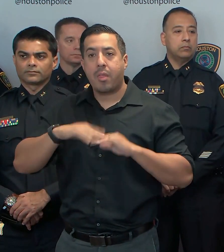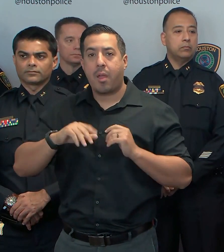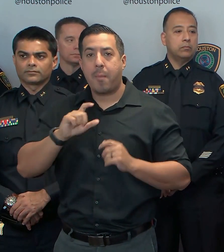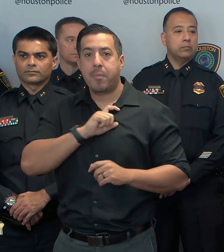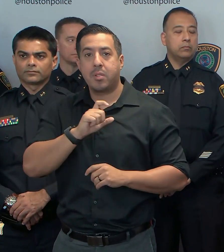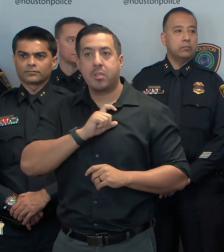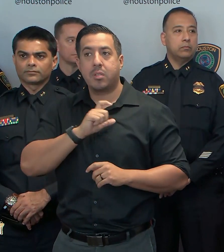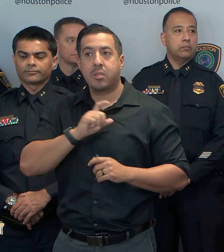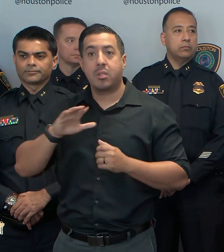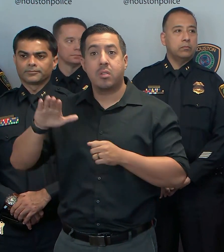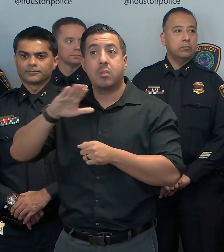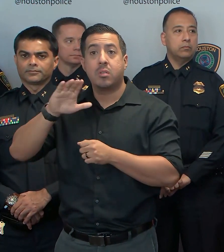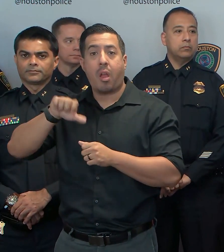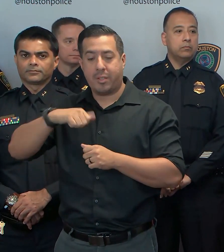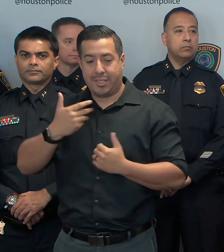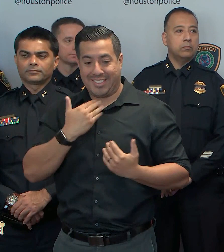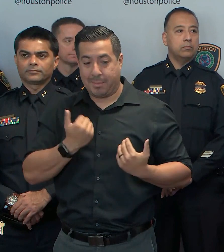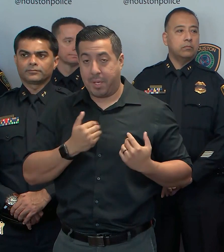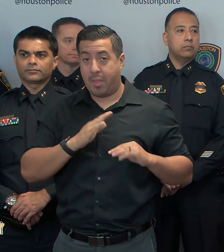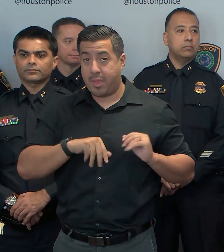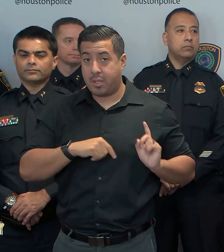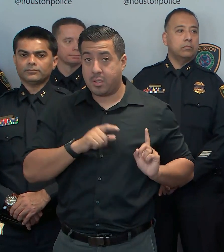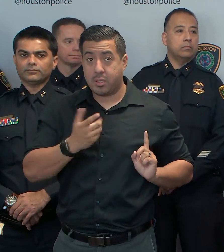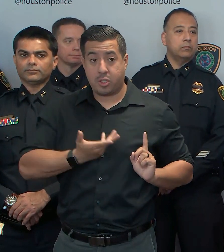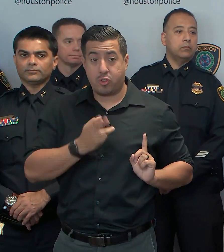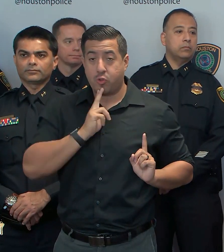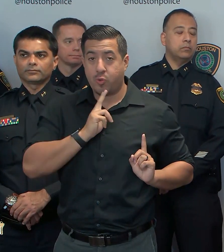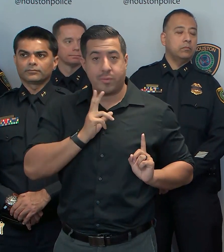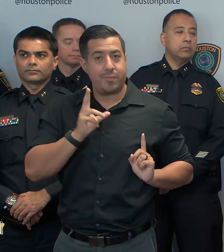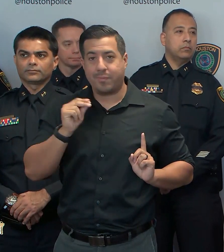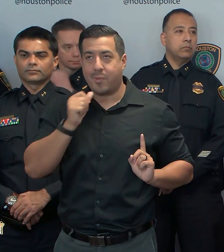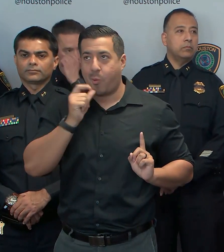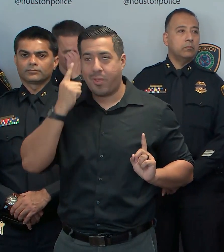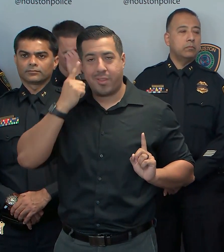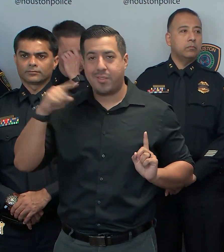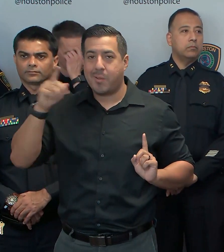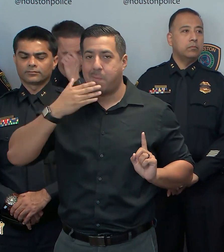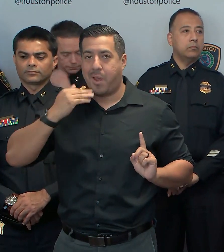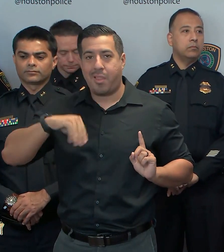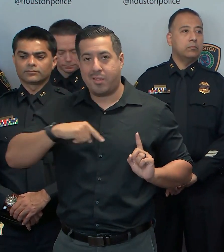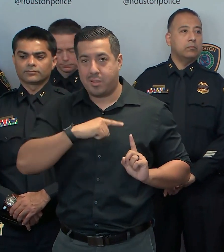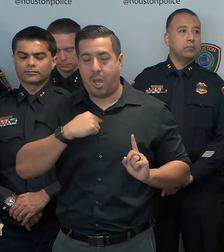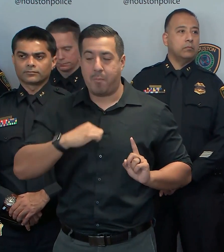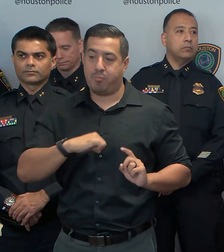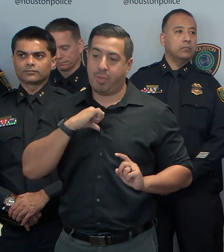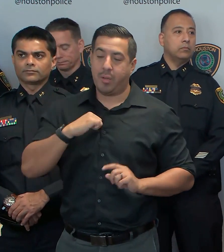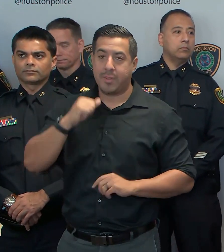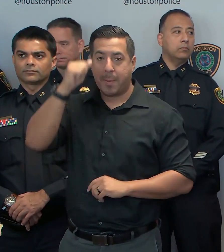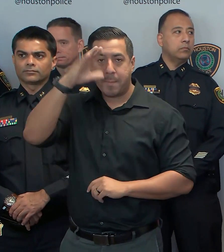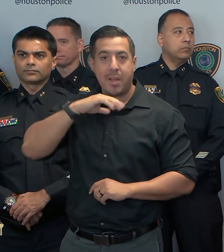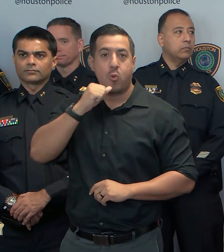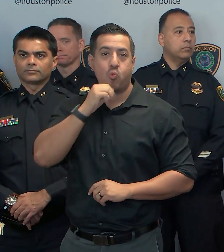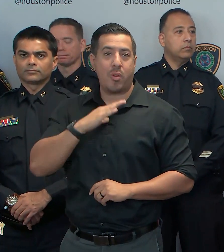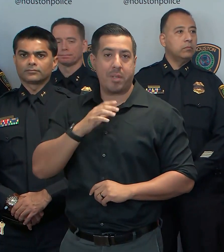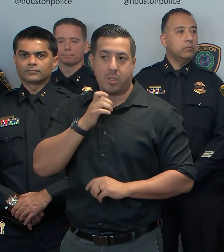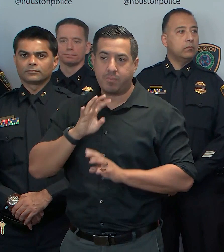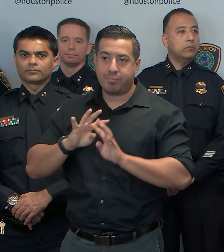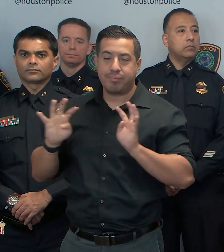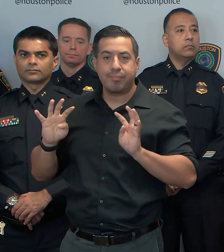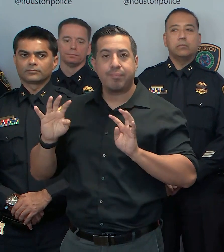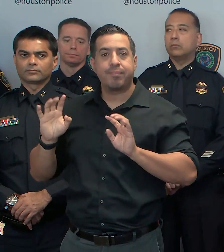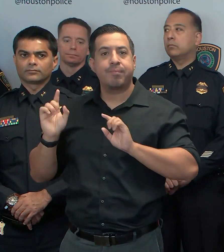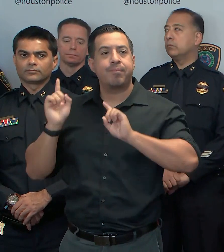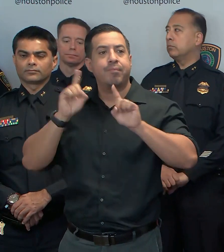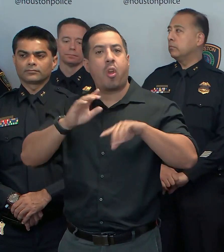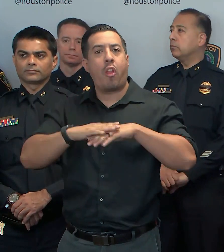anywhere in the city than one that's right here in the city of Houston. So very proud of these men and women who are out there on the street every